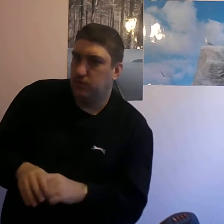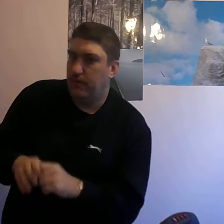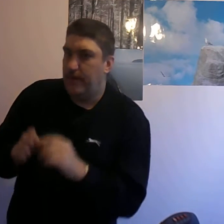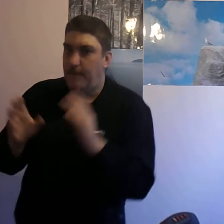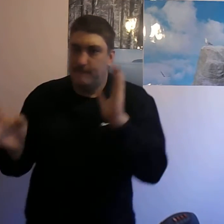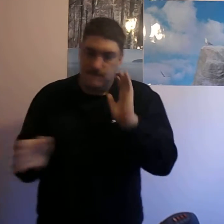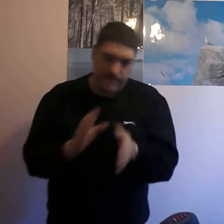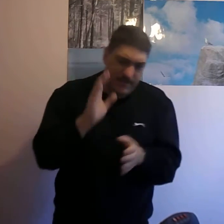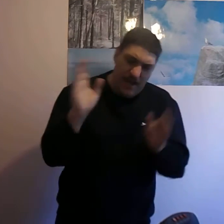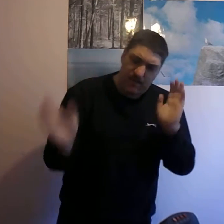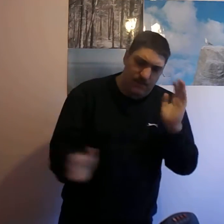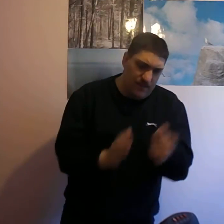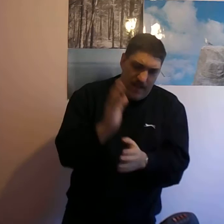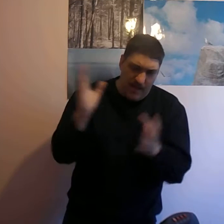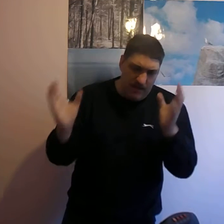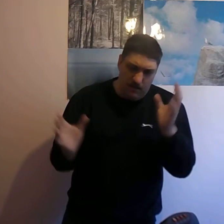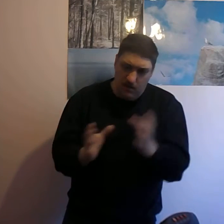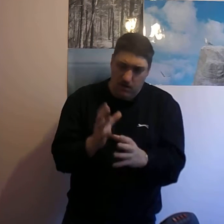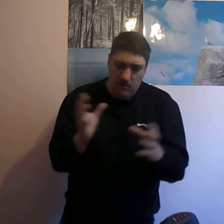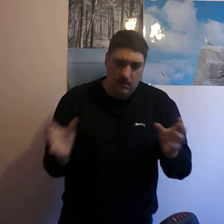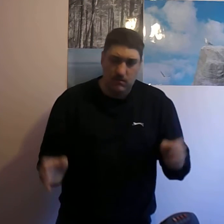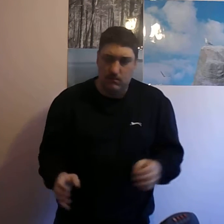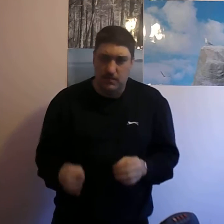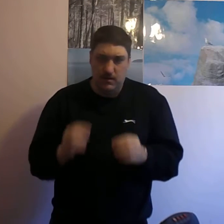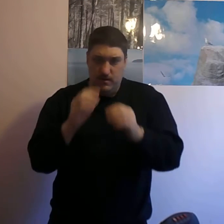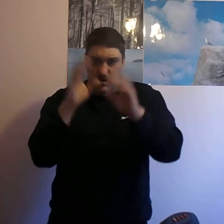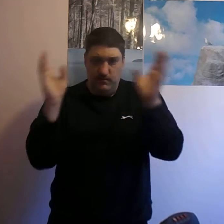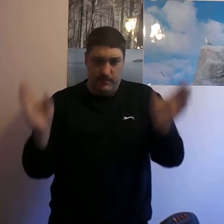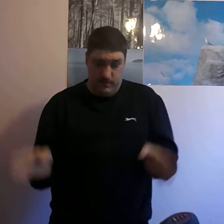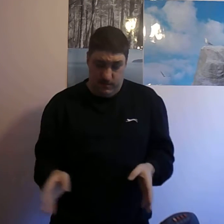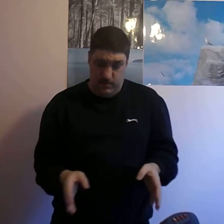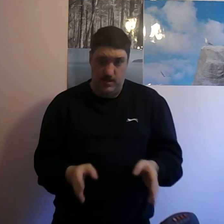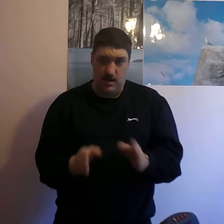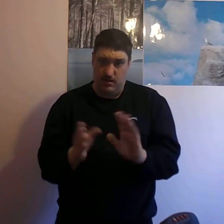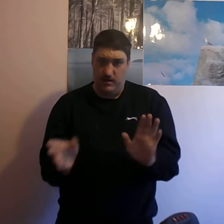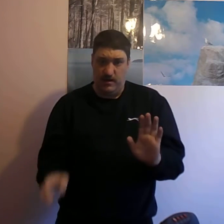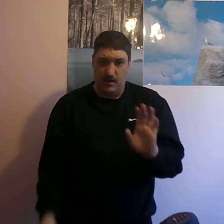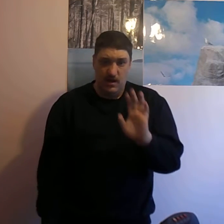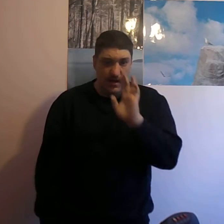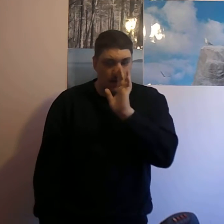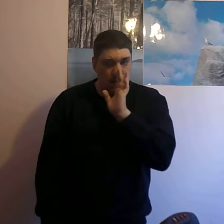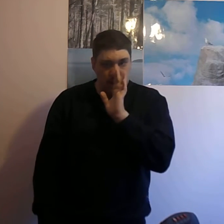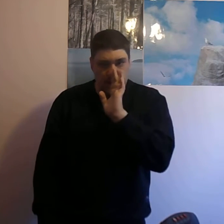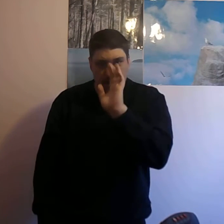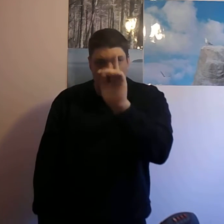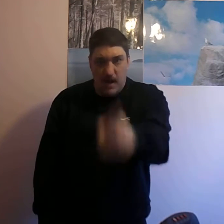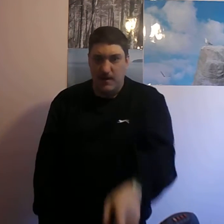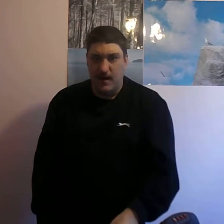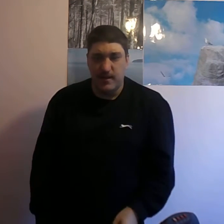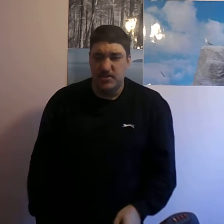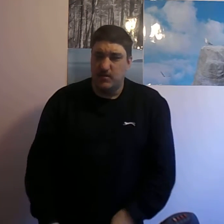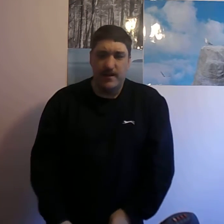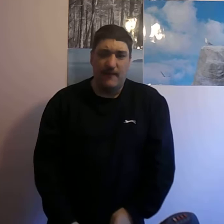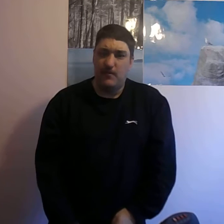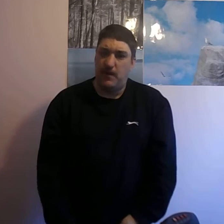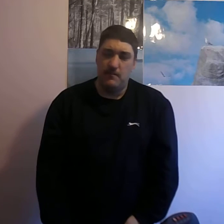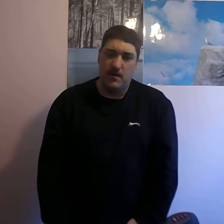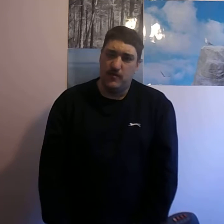there. That's again a long, say a lot of sort of. I mean, like I said, you would have to play both games